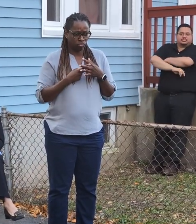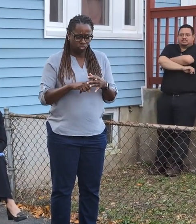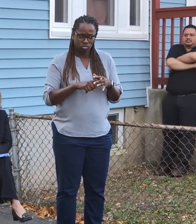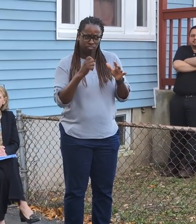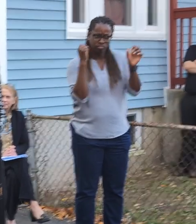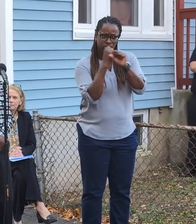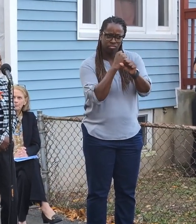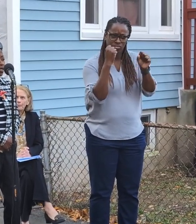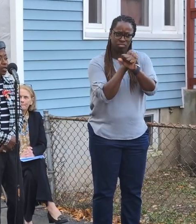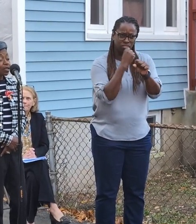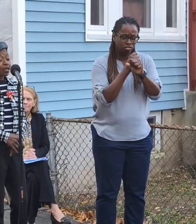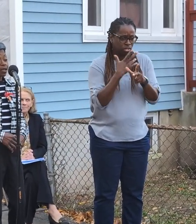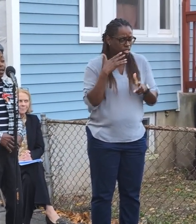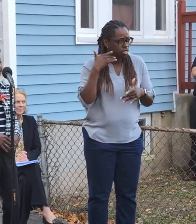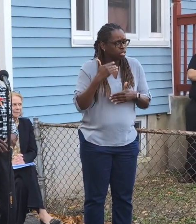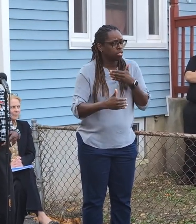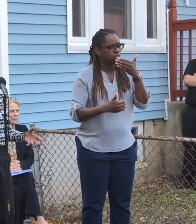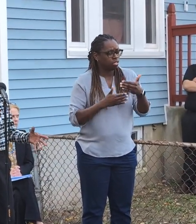many